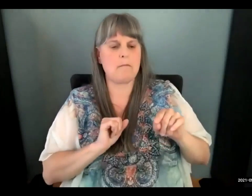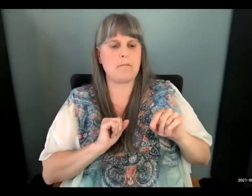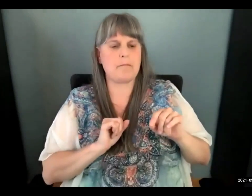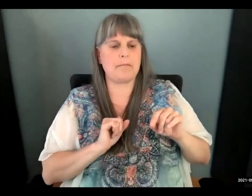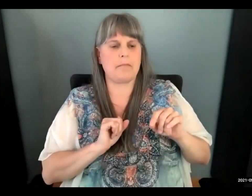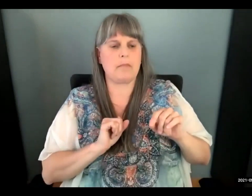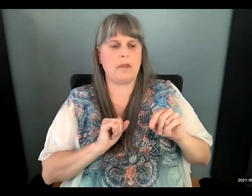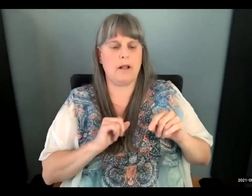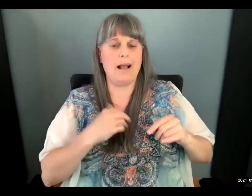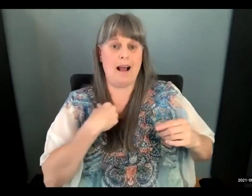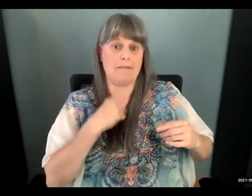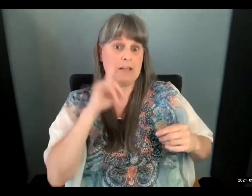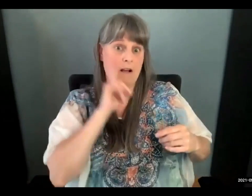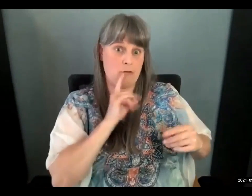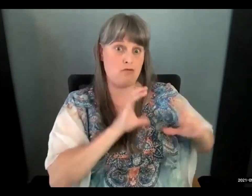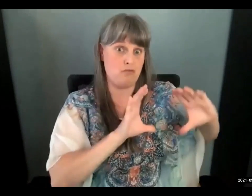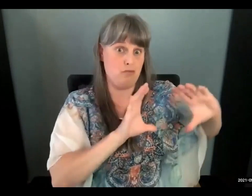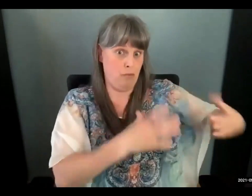managing my career.